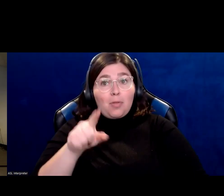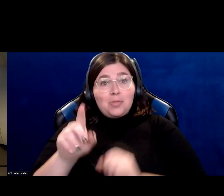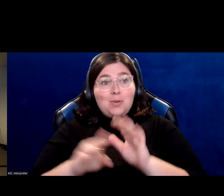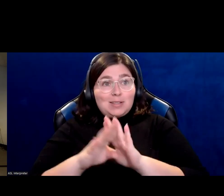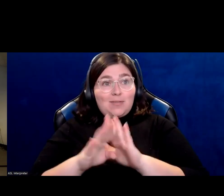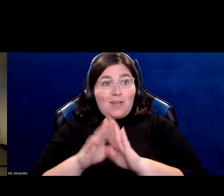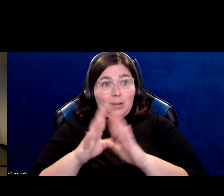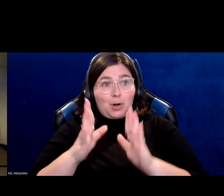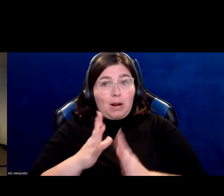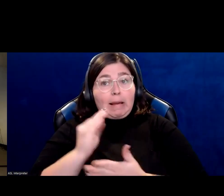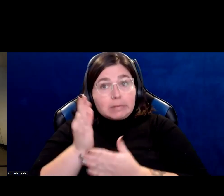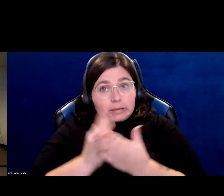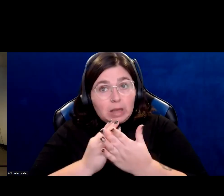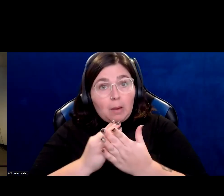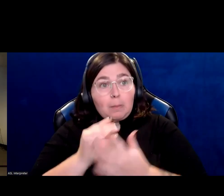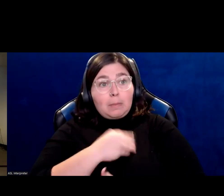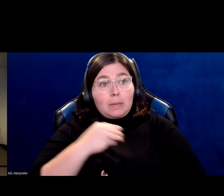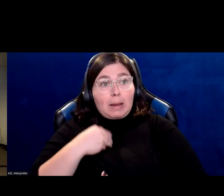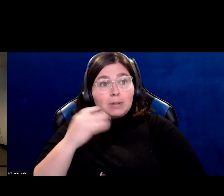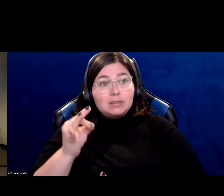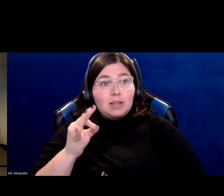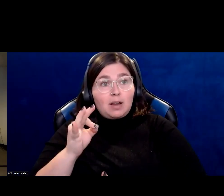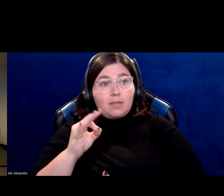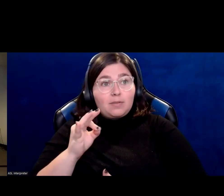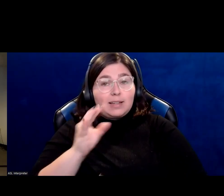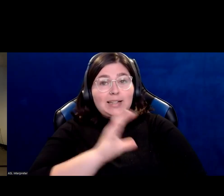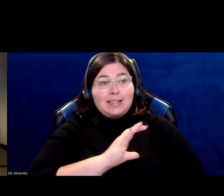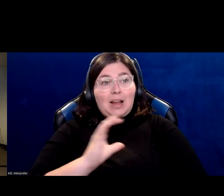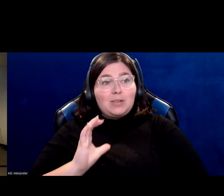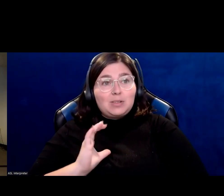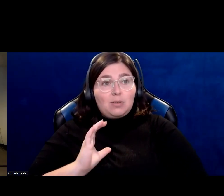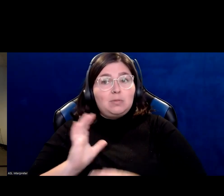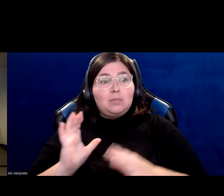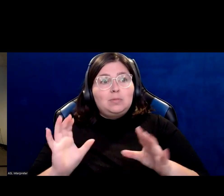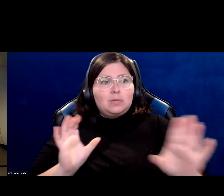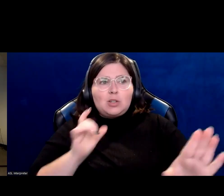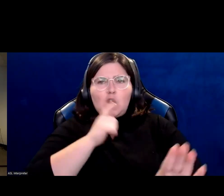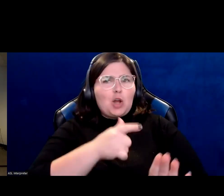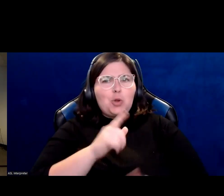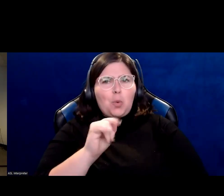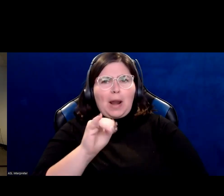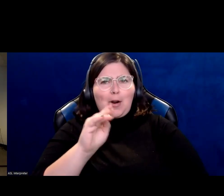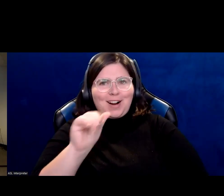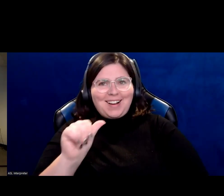and some members of council pushed, not you, Erica,